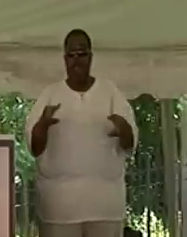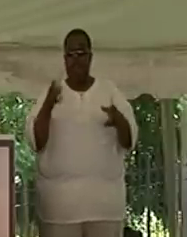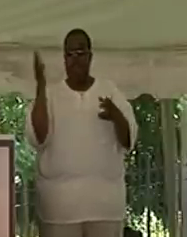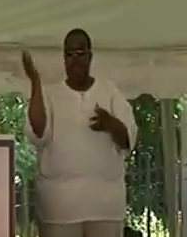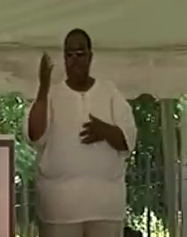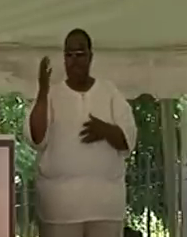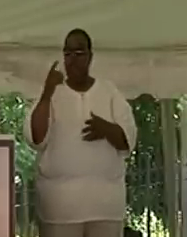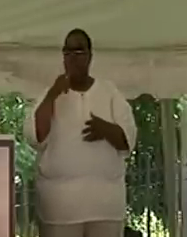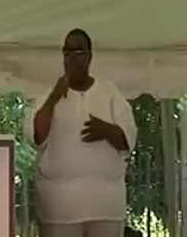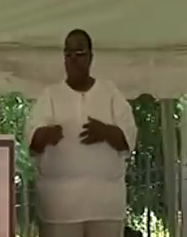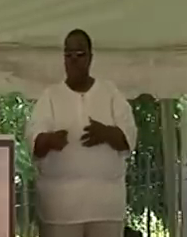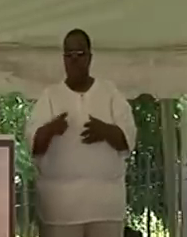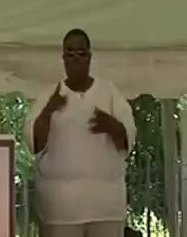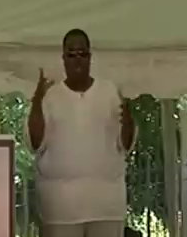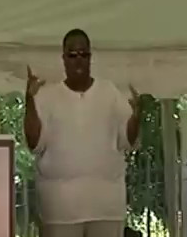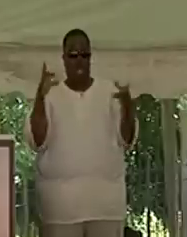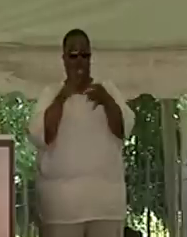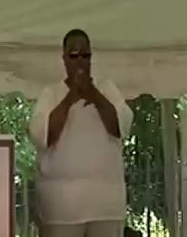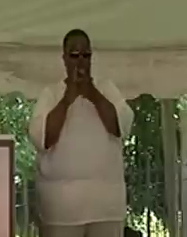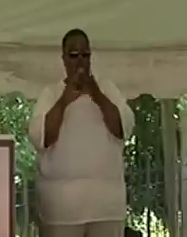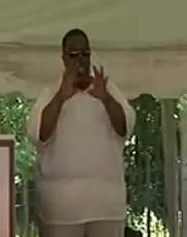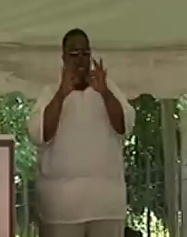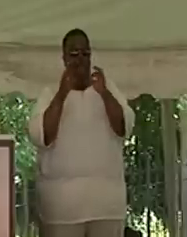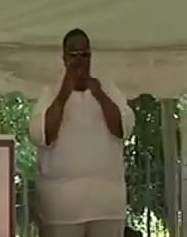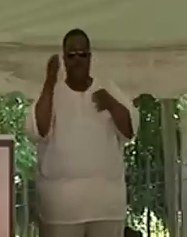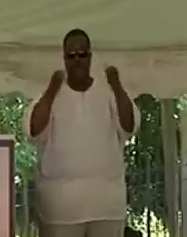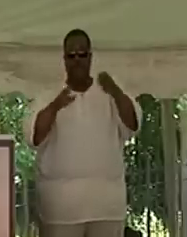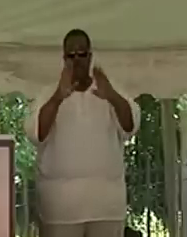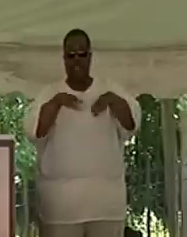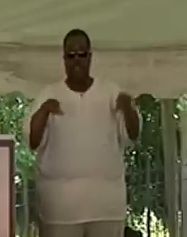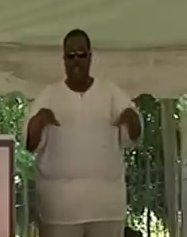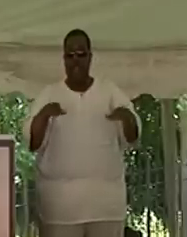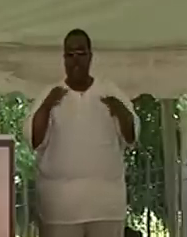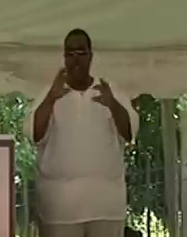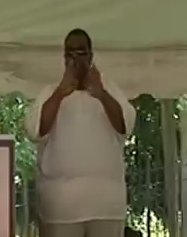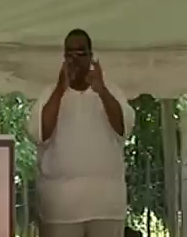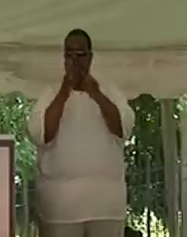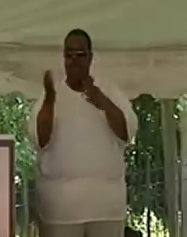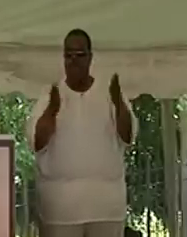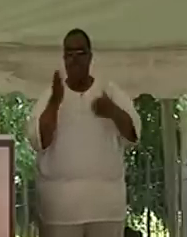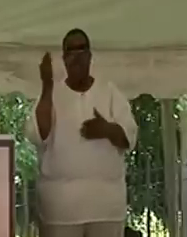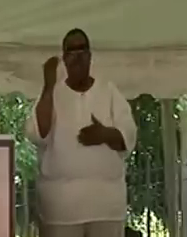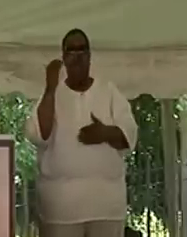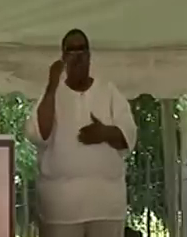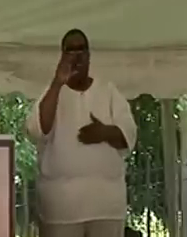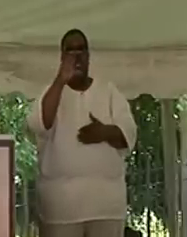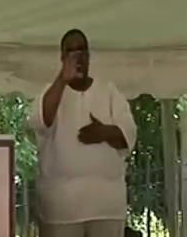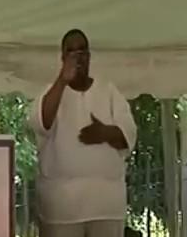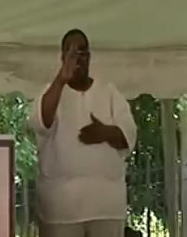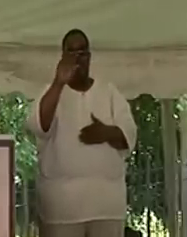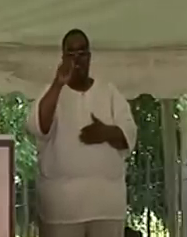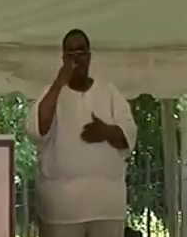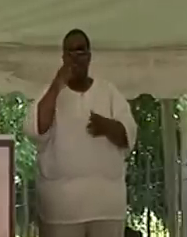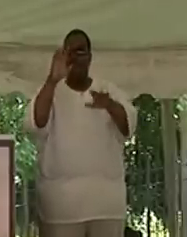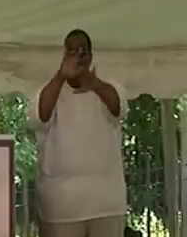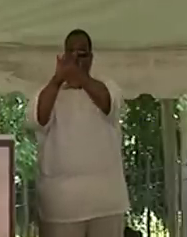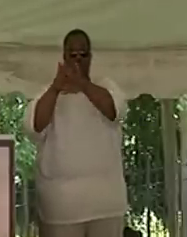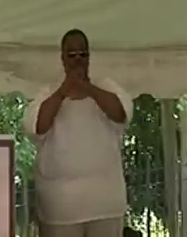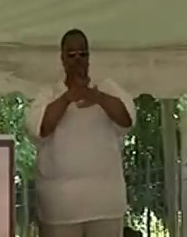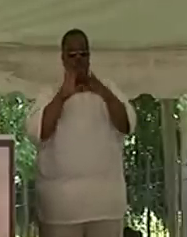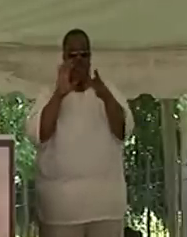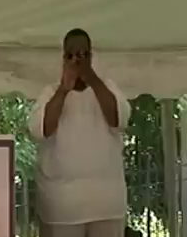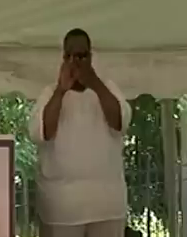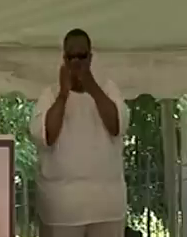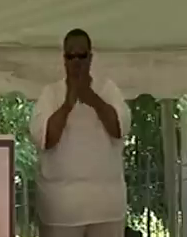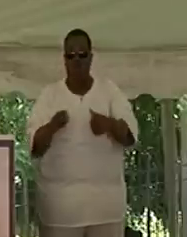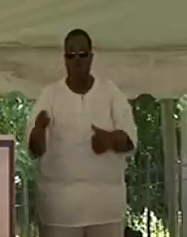and this is a true collaboration between the family court and Child and Family Services, because CFSA reached out to you, they connected